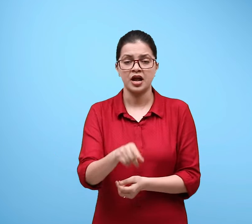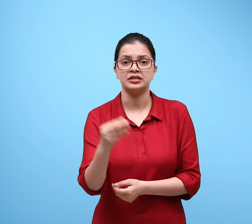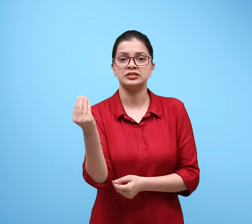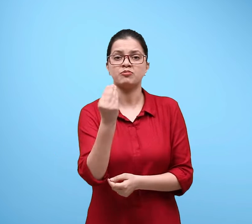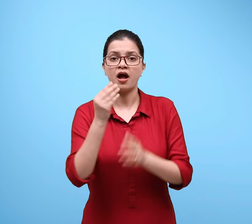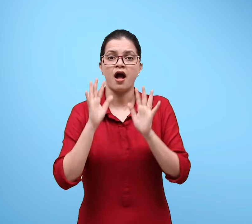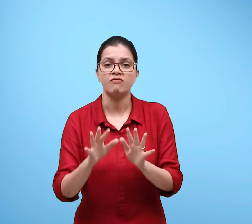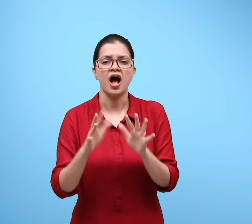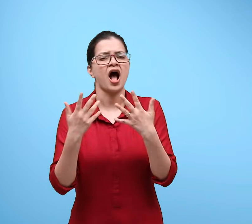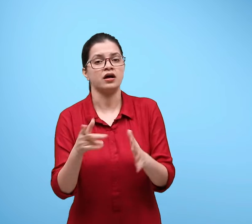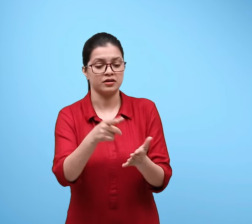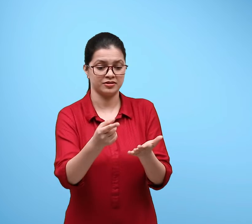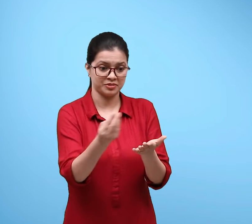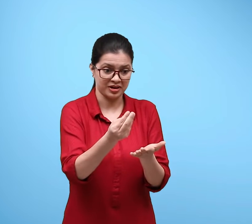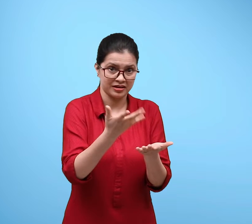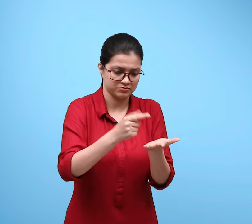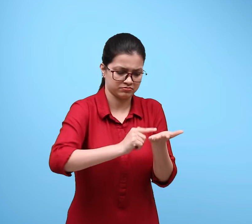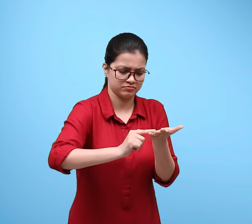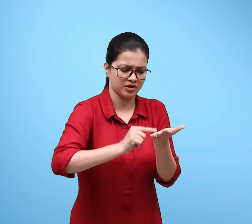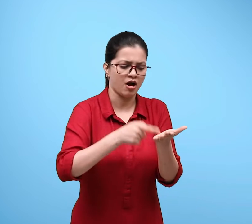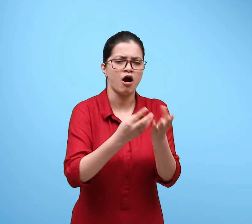You can easily scratch some materials,